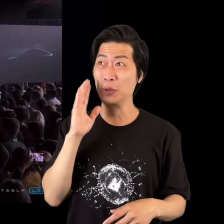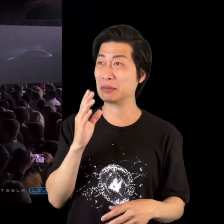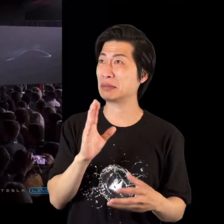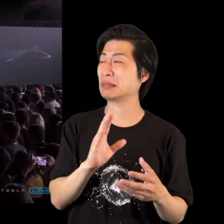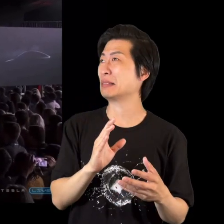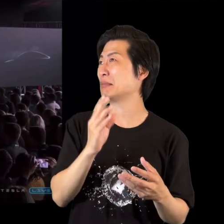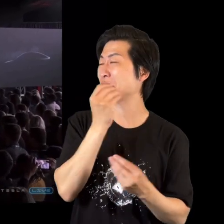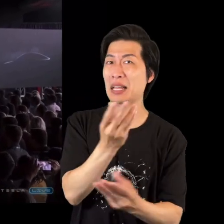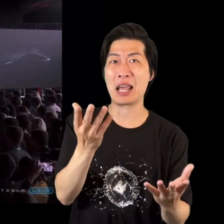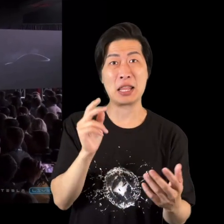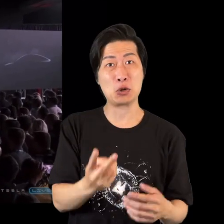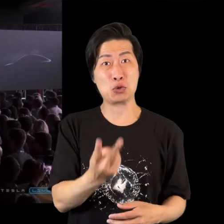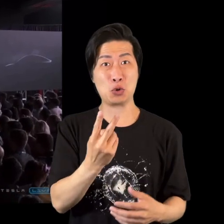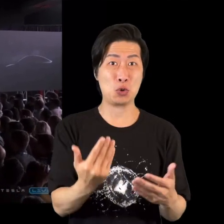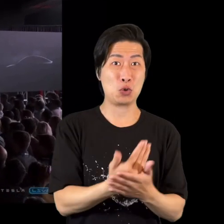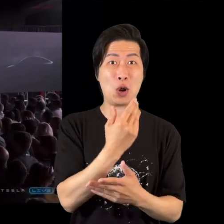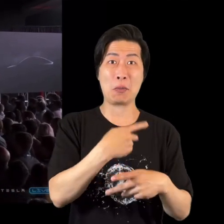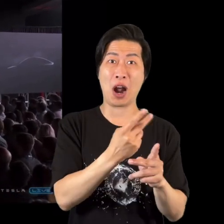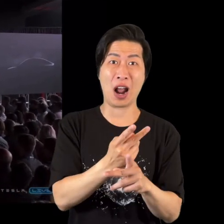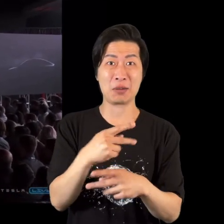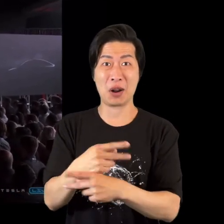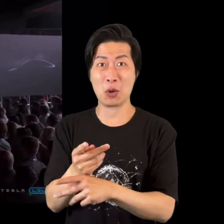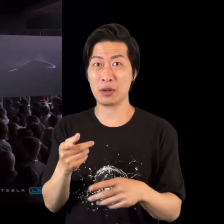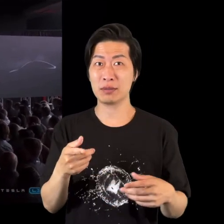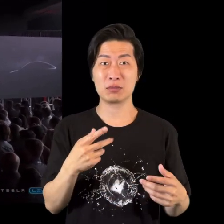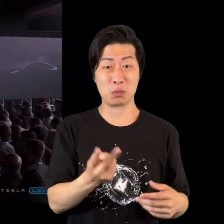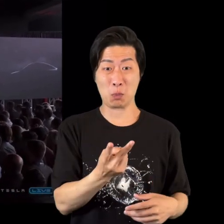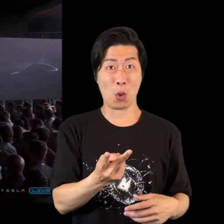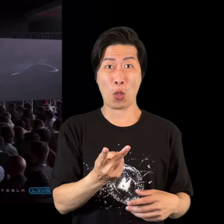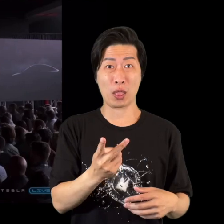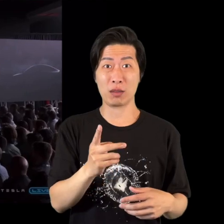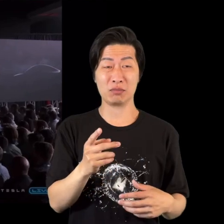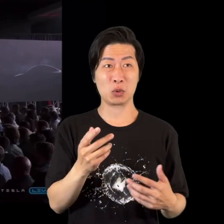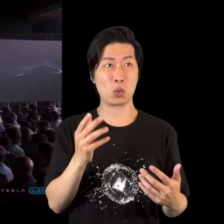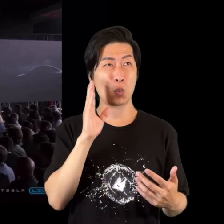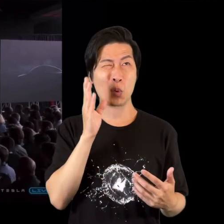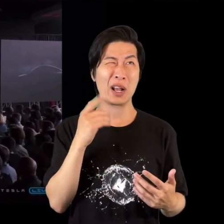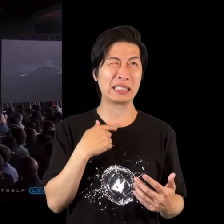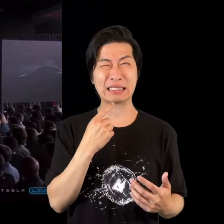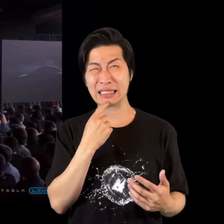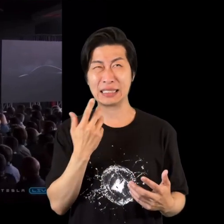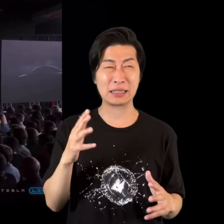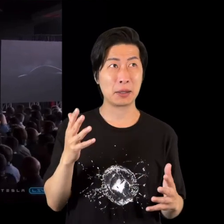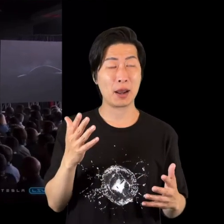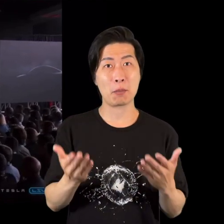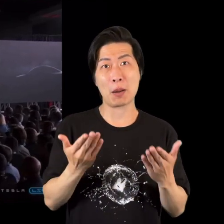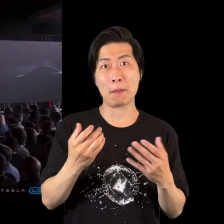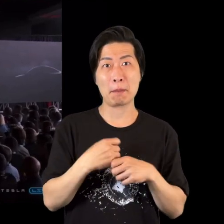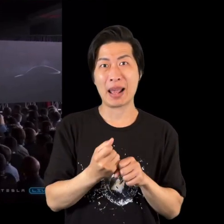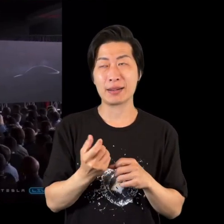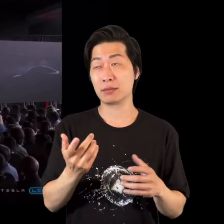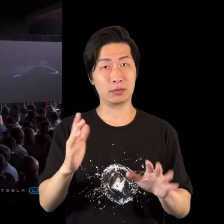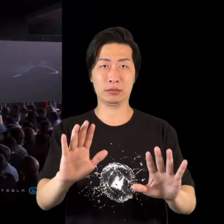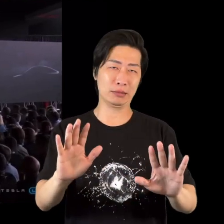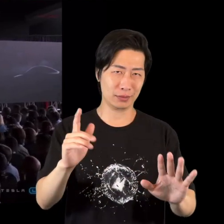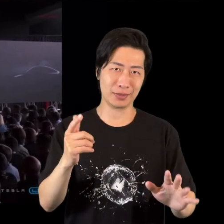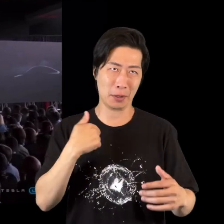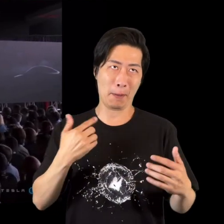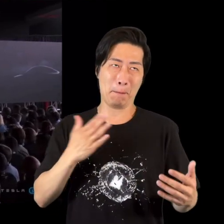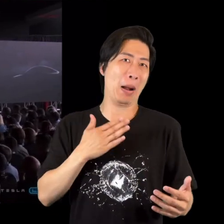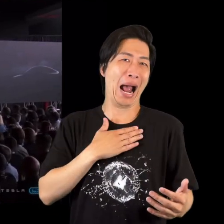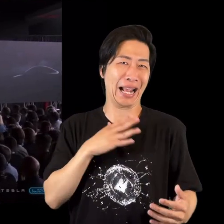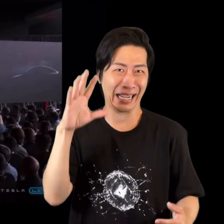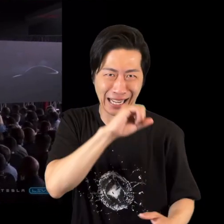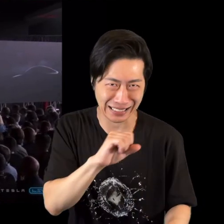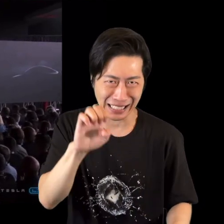of these 2 new products, just these 2 new products alone, I would say we will probably make, obviously